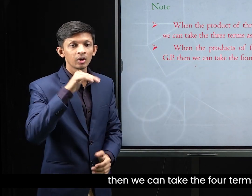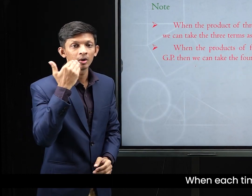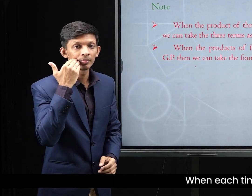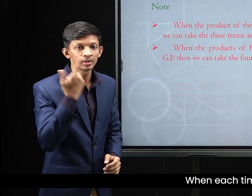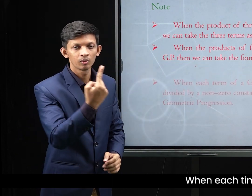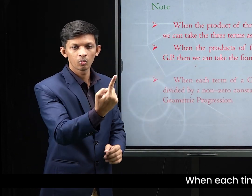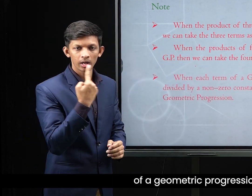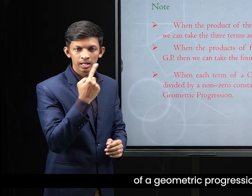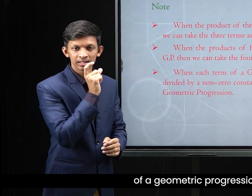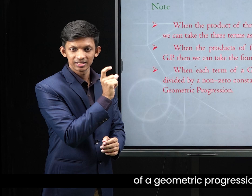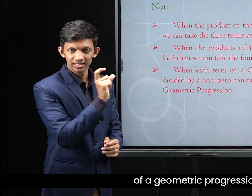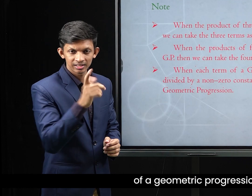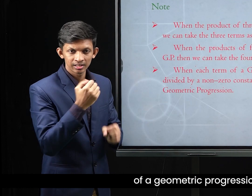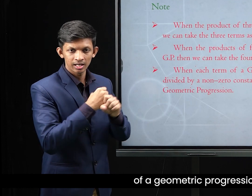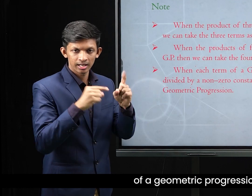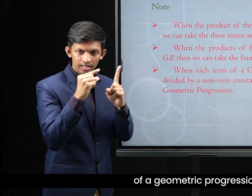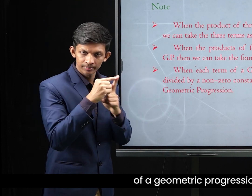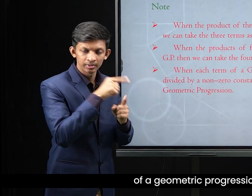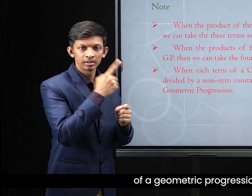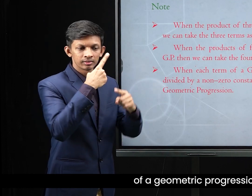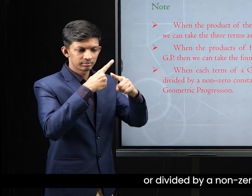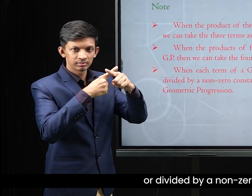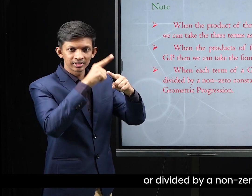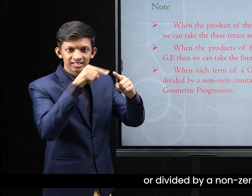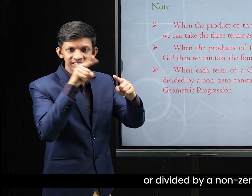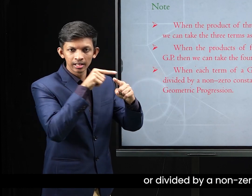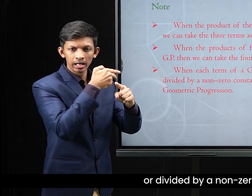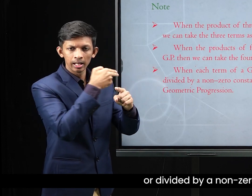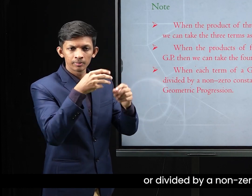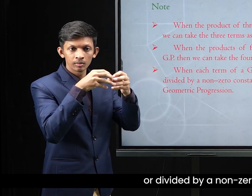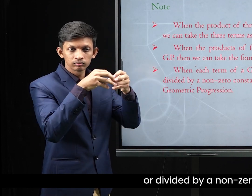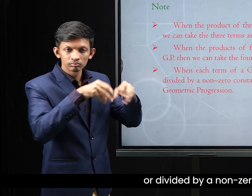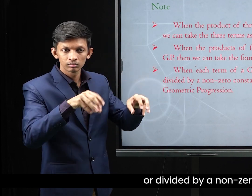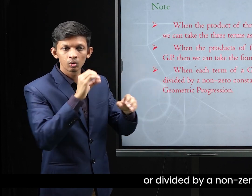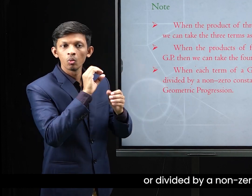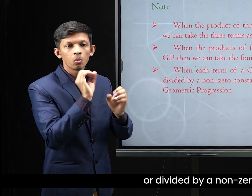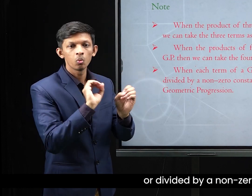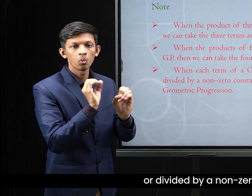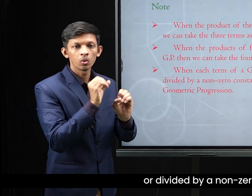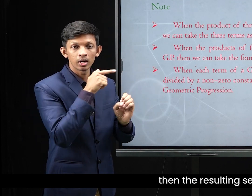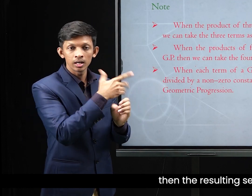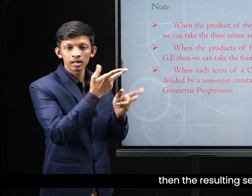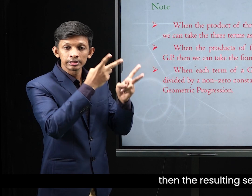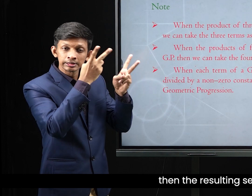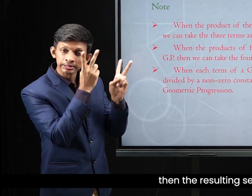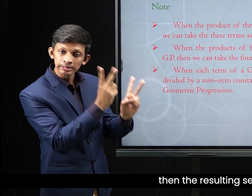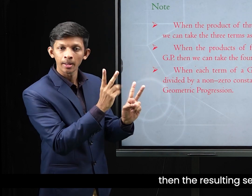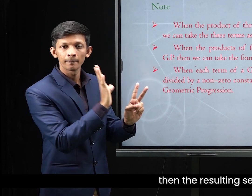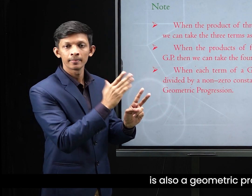When each term of a geometric progression is multiplied or divided by a non-zero constant, then the resulting sequence is